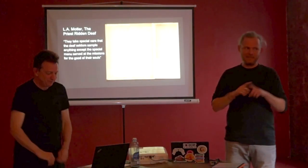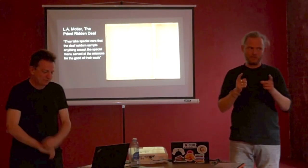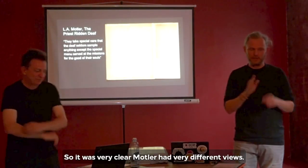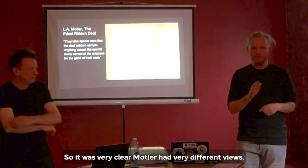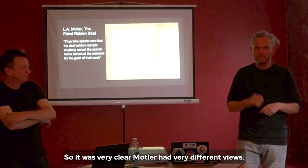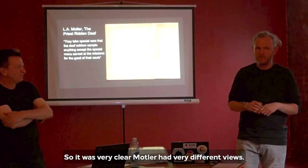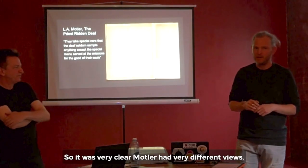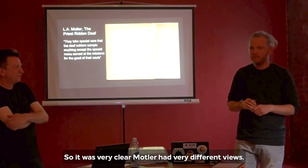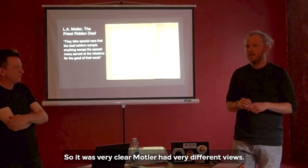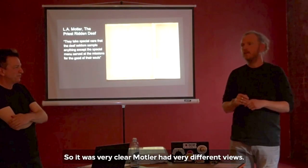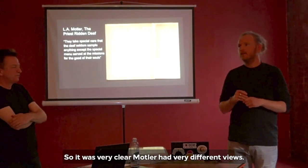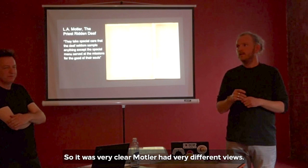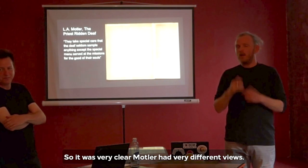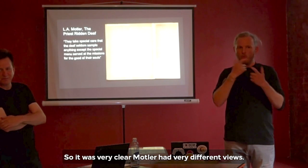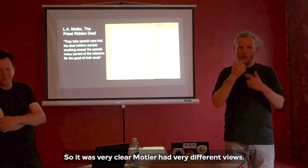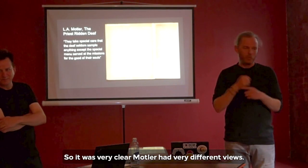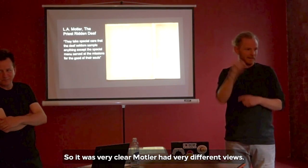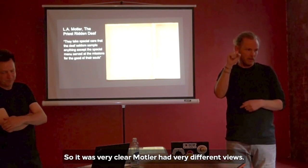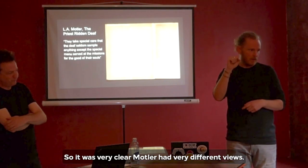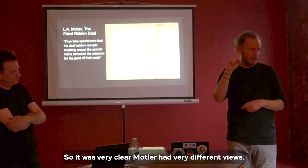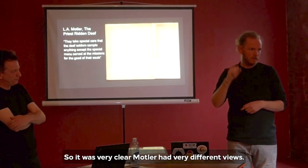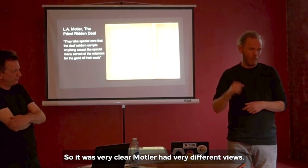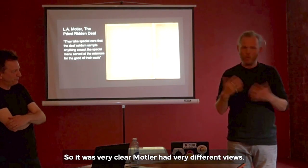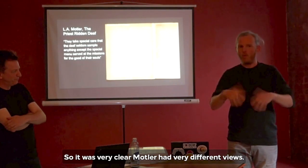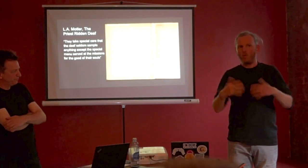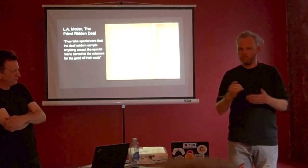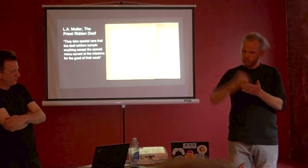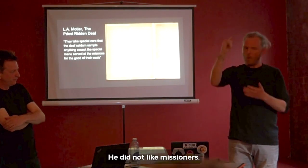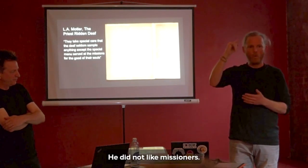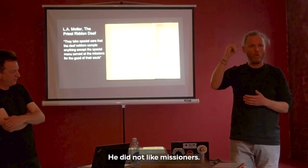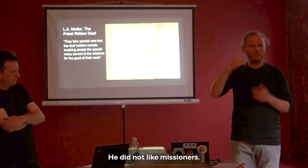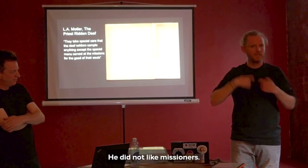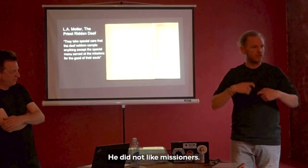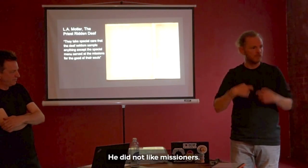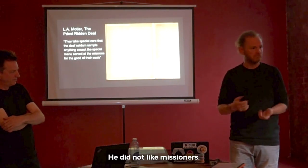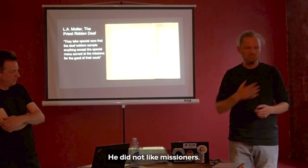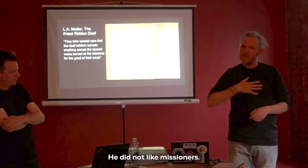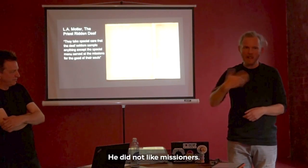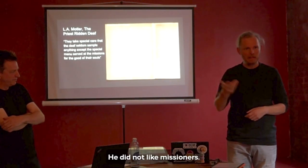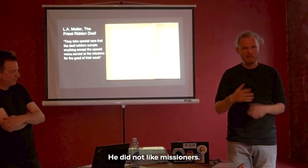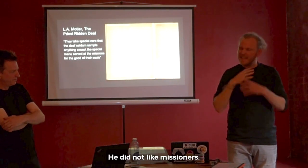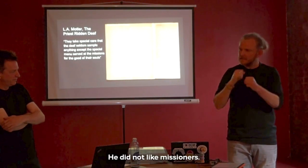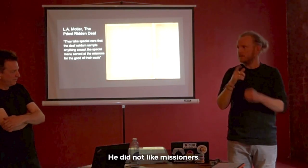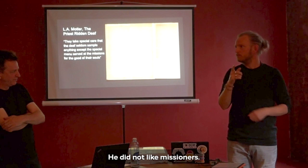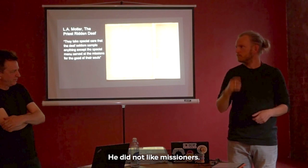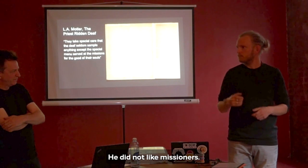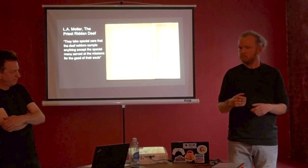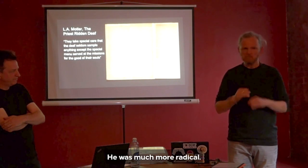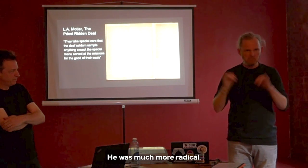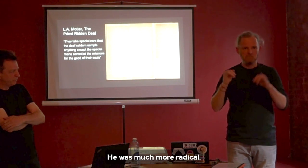So it was Leonard had very different views. He was did not like commissioners. He was much more